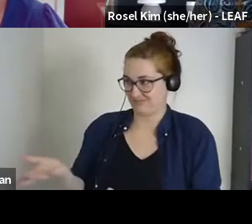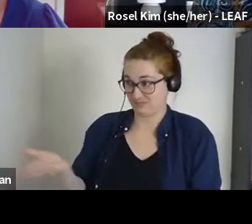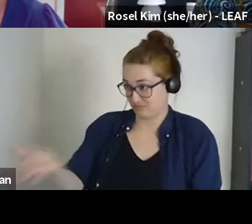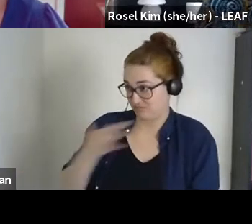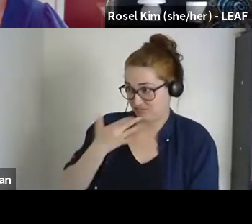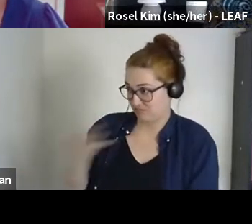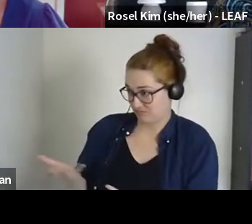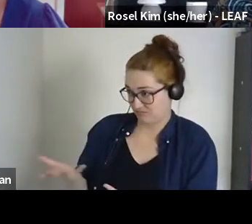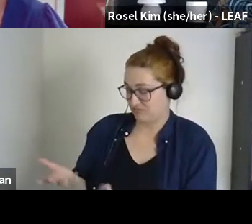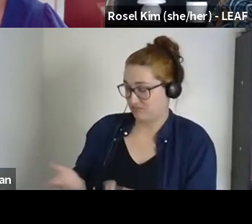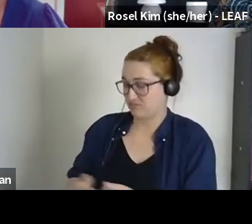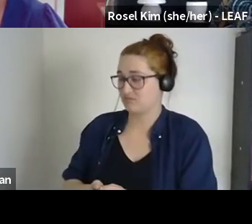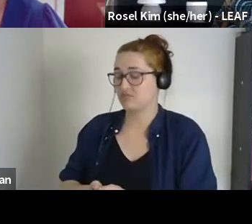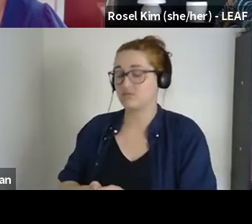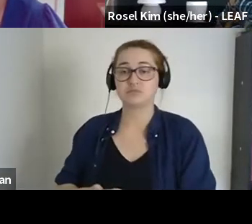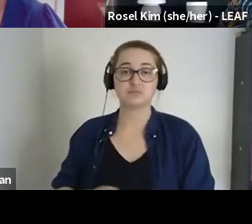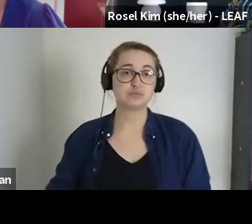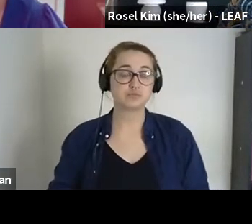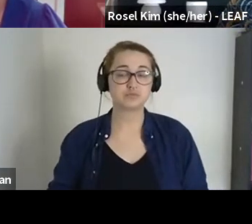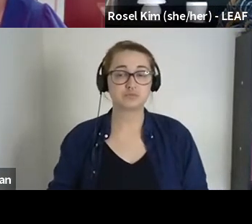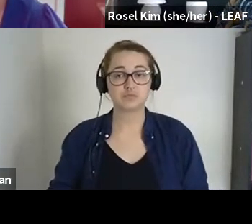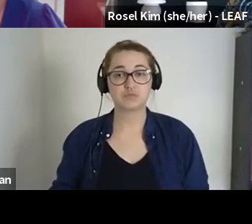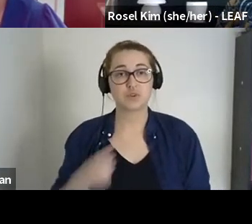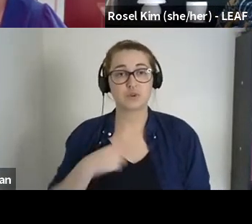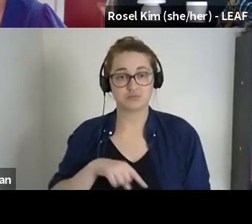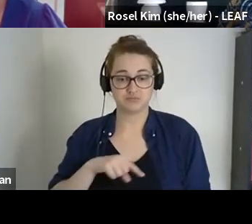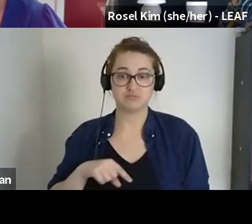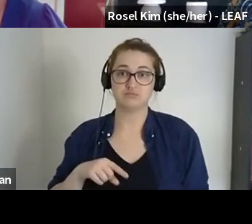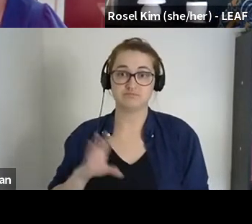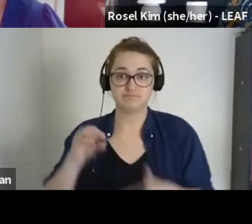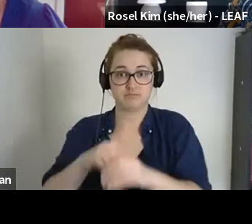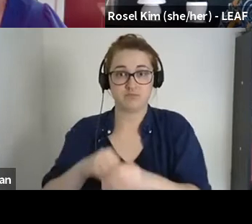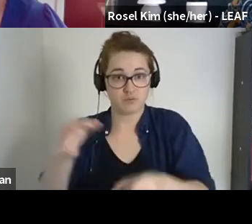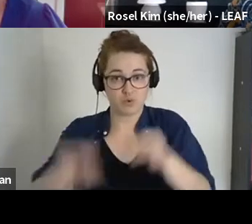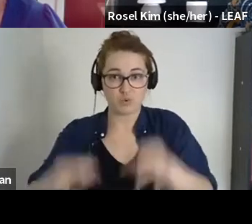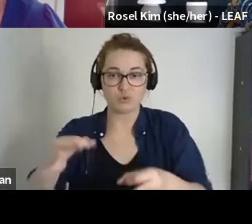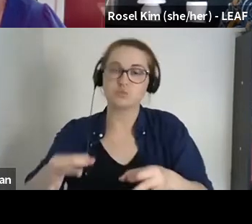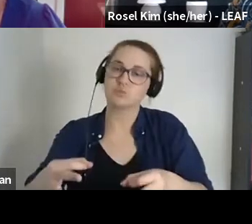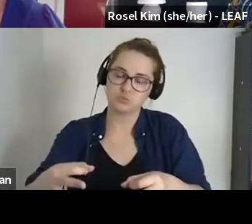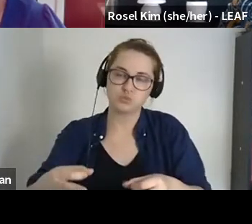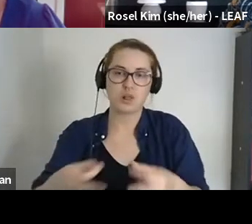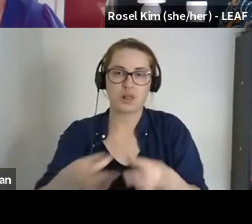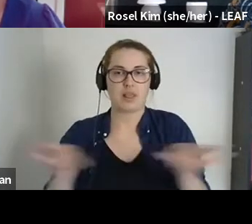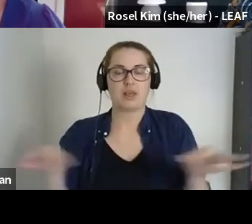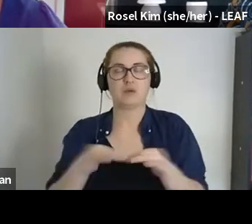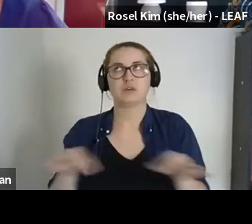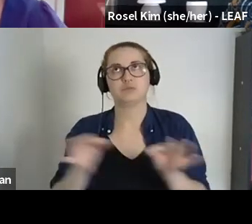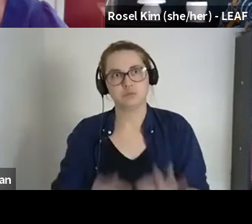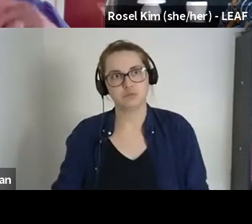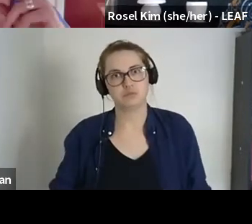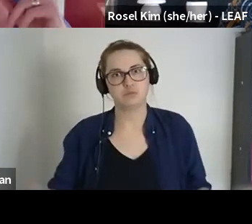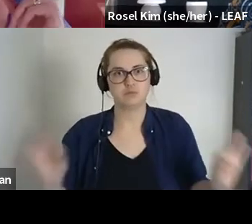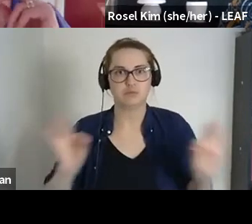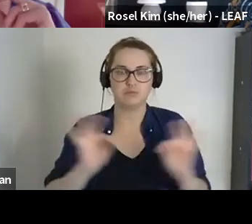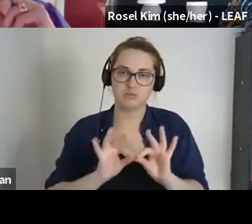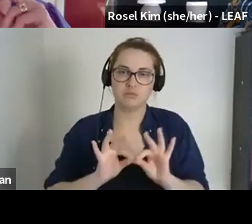prefer. And, when we're doing our work in courts, that piece around language is so critical, like as a piece